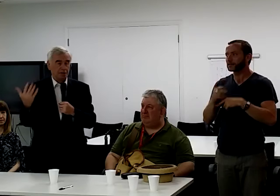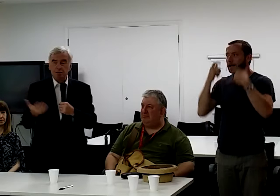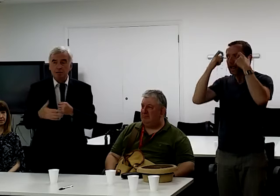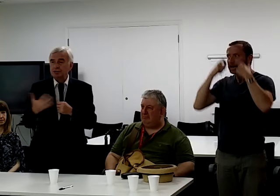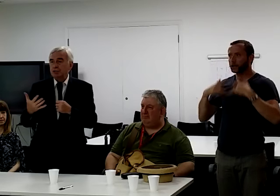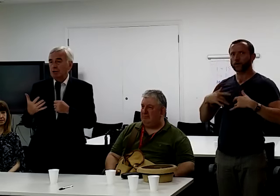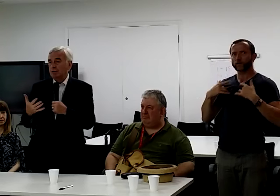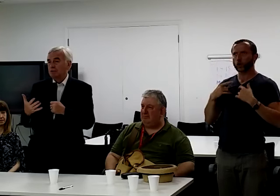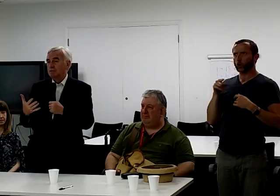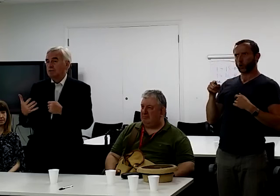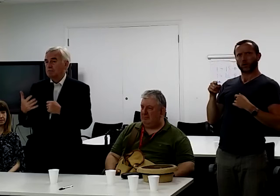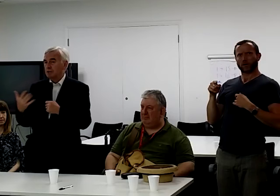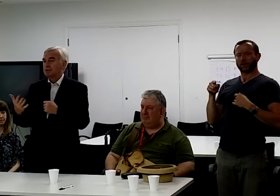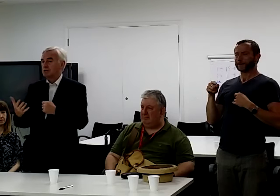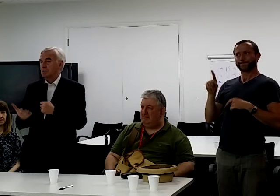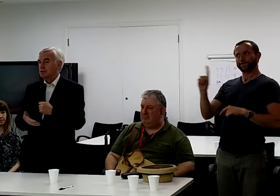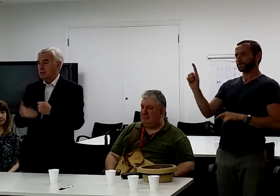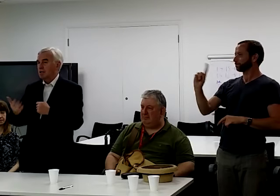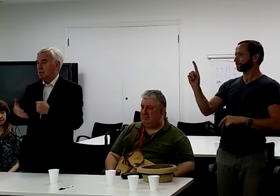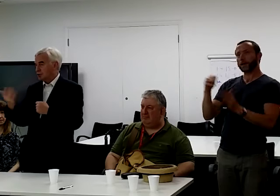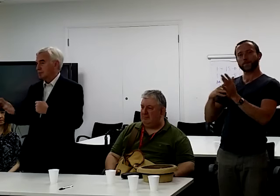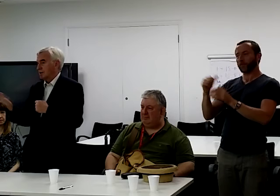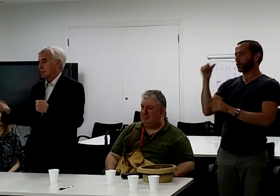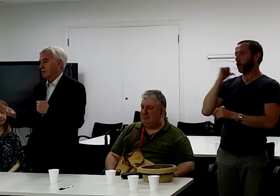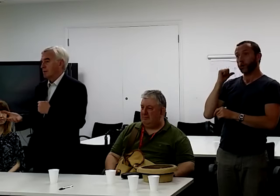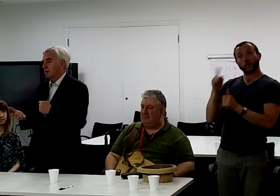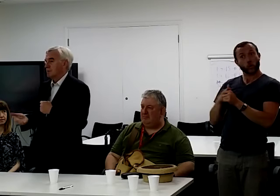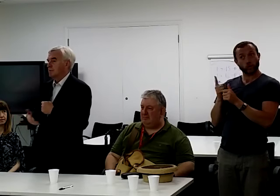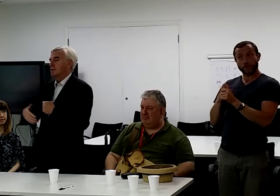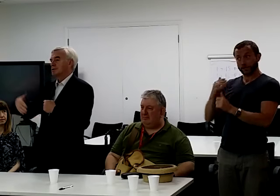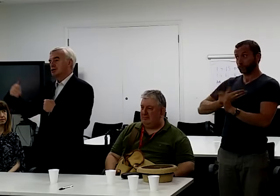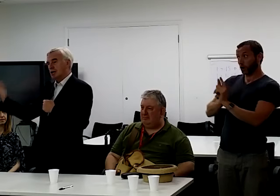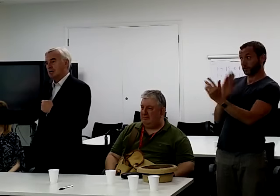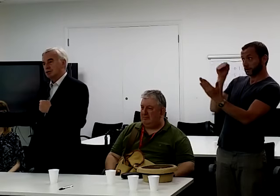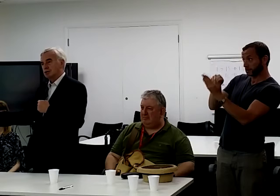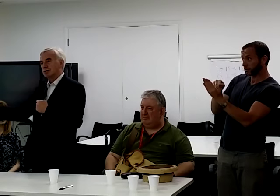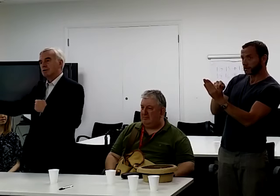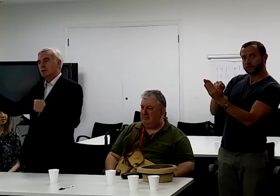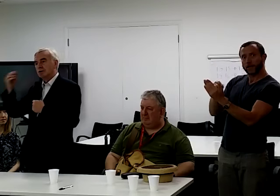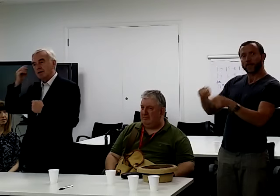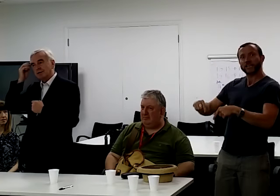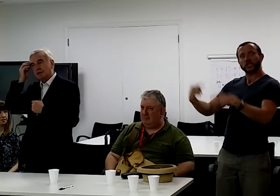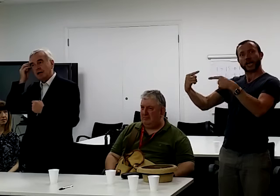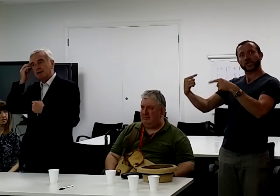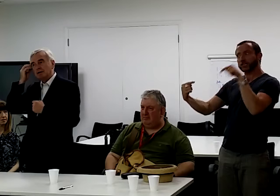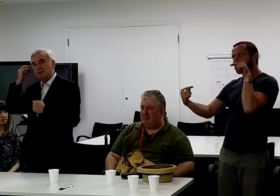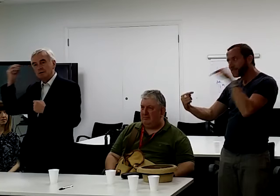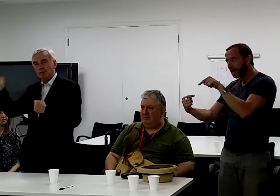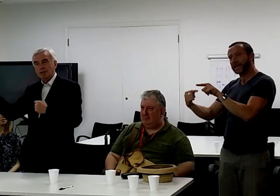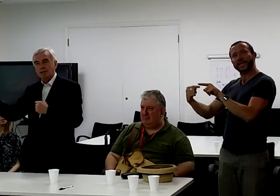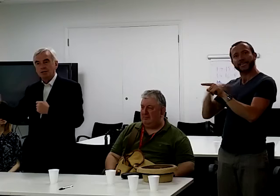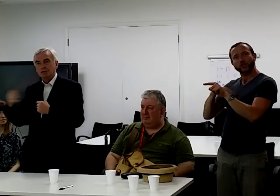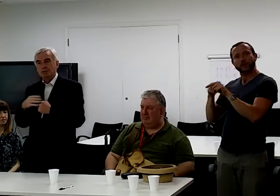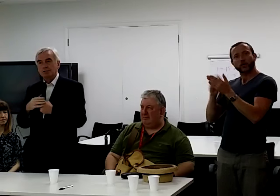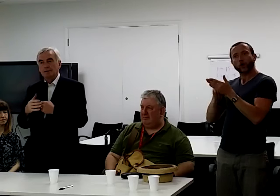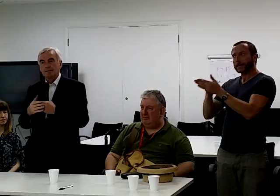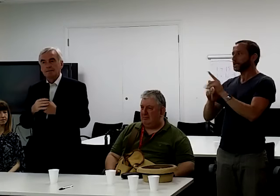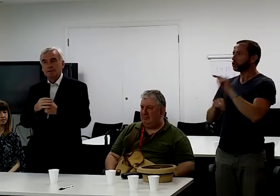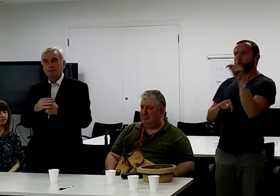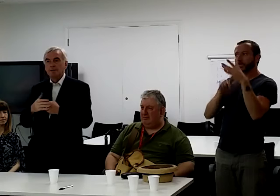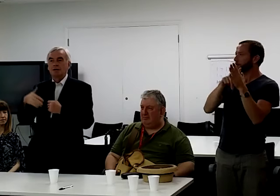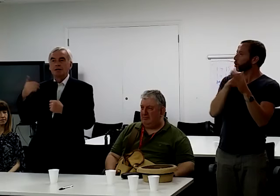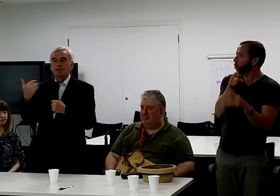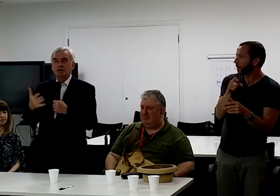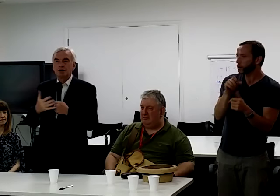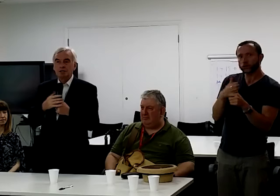given to the Labour Party months ago, saying he's automatically on the ballot paper. It's the challengers who have to get nominations to do